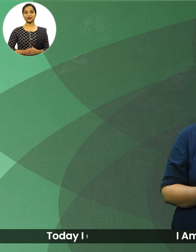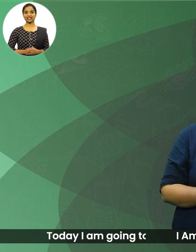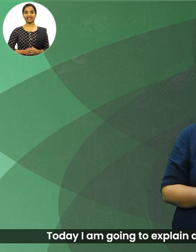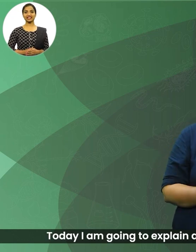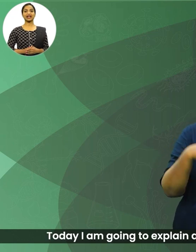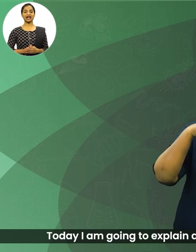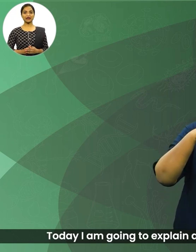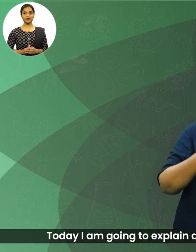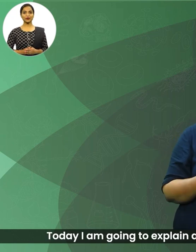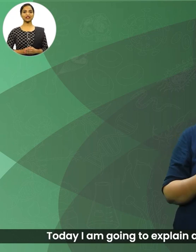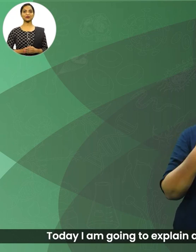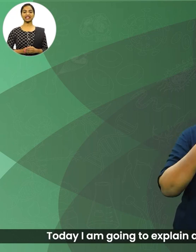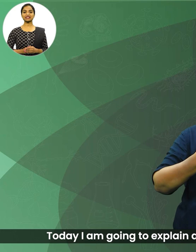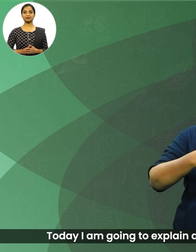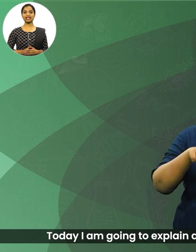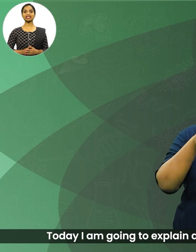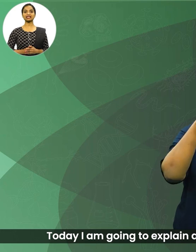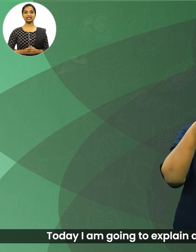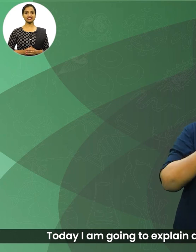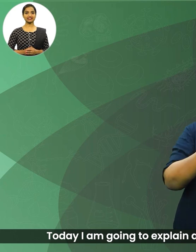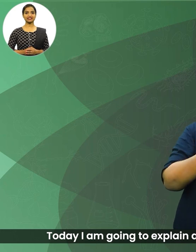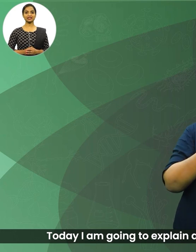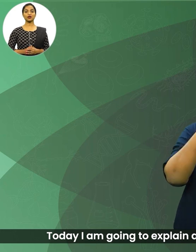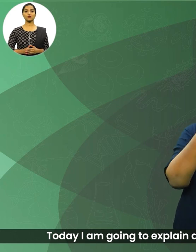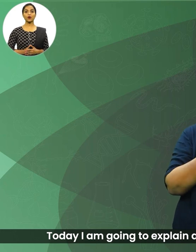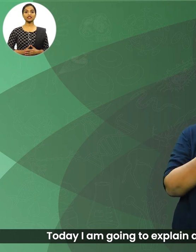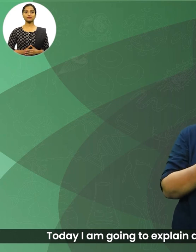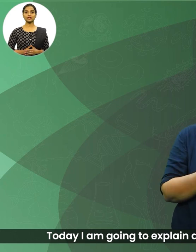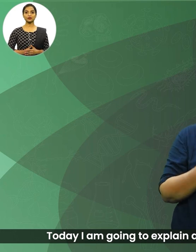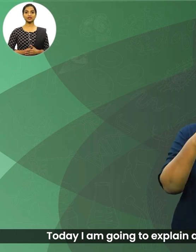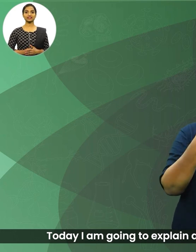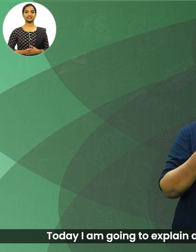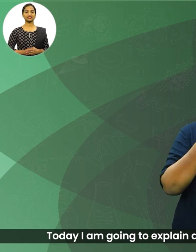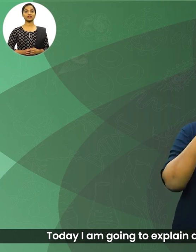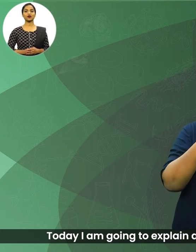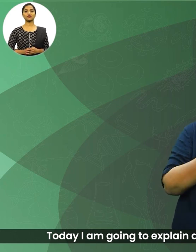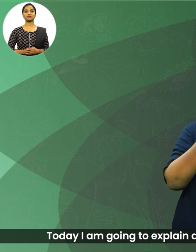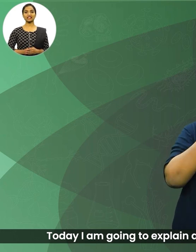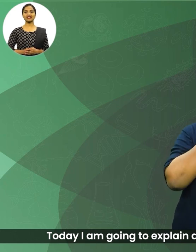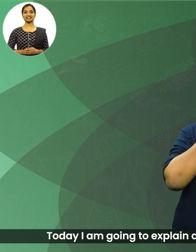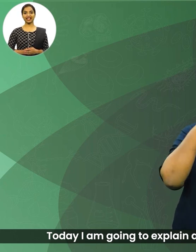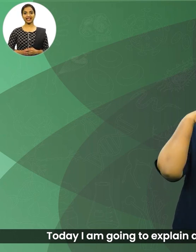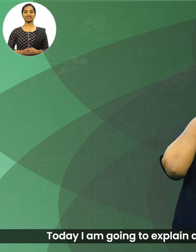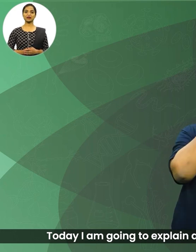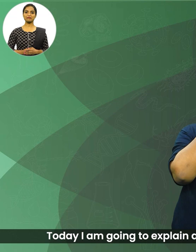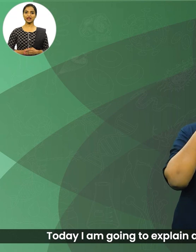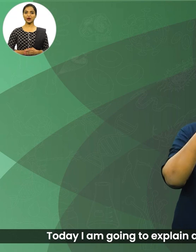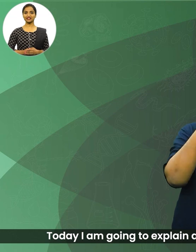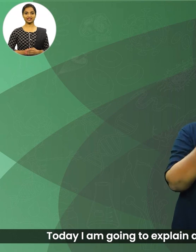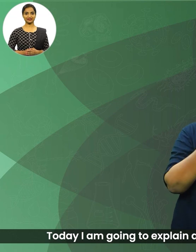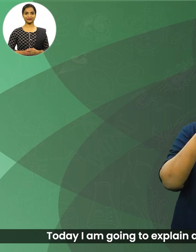Today I am going to explain a lesson water pollution of class 8